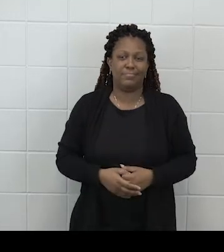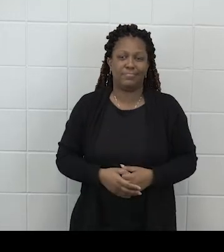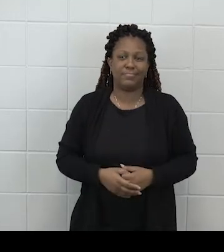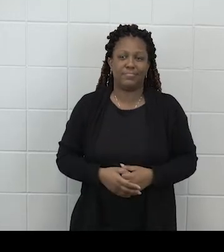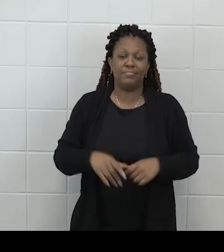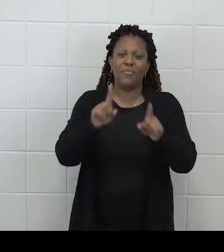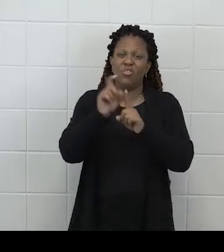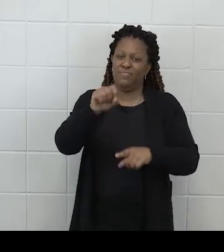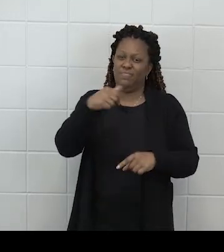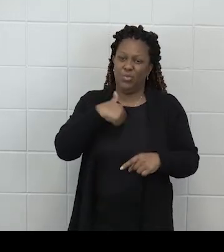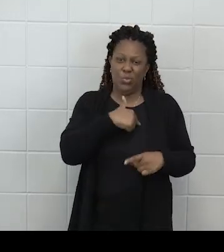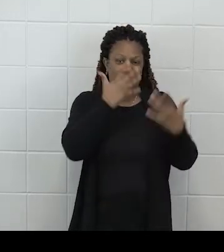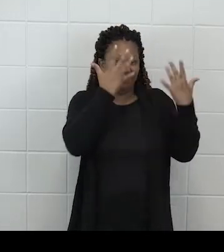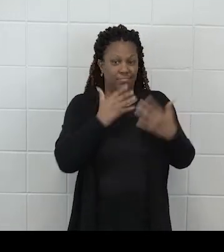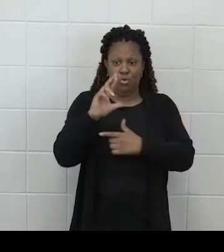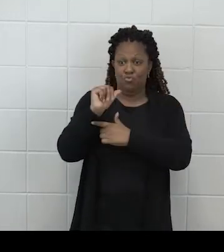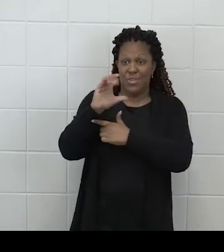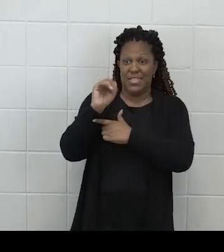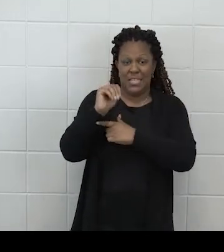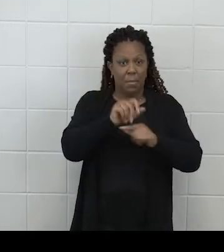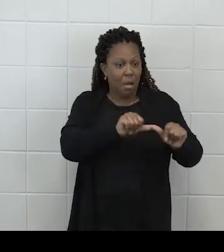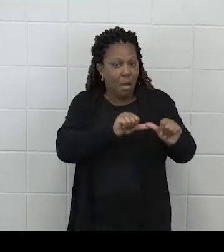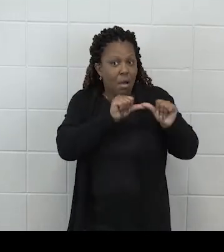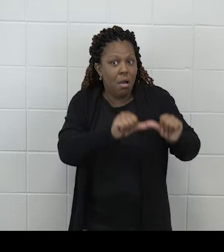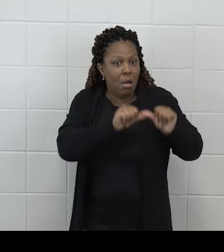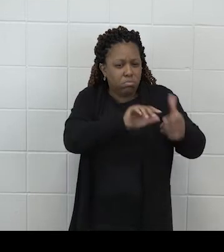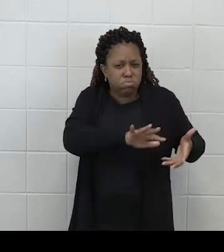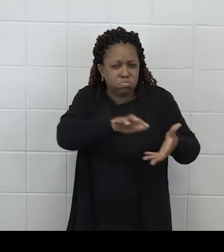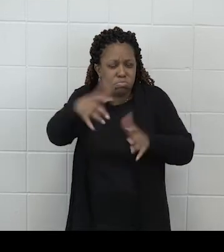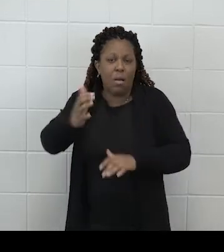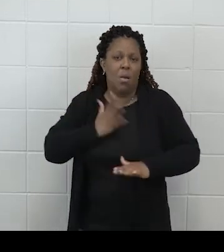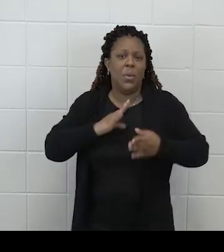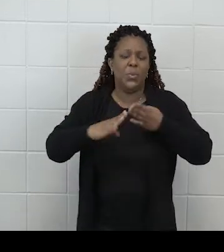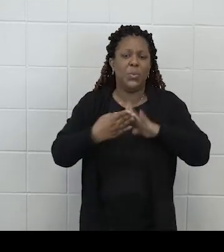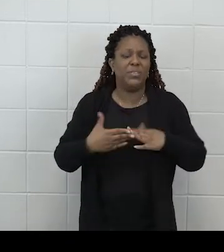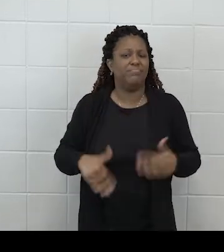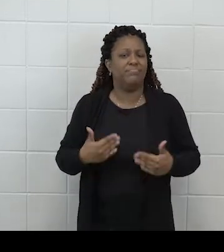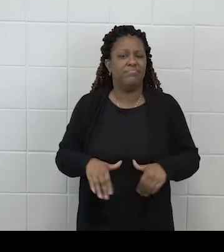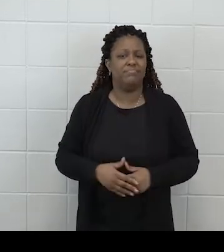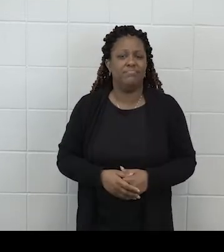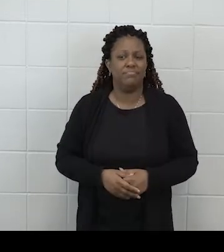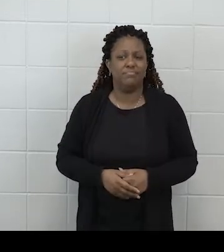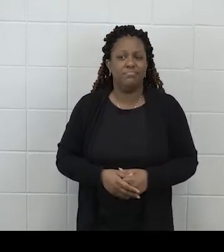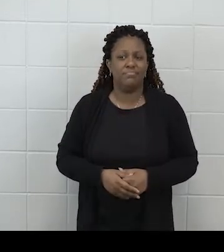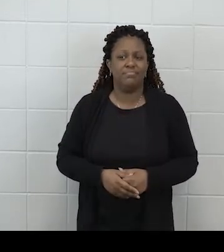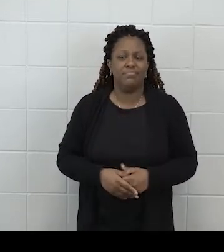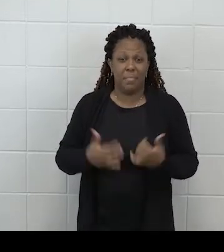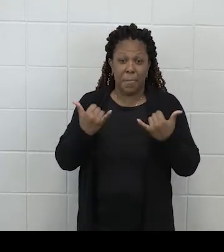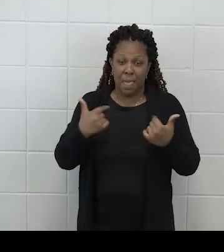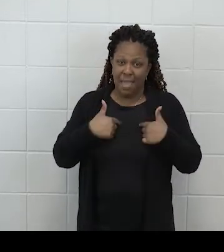continues to rupture beloved community. So we invite you to enter deeply into today's